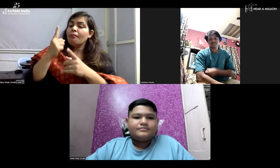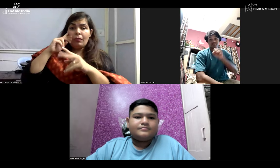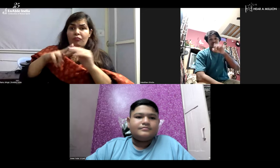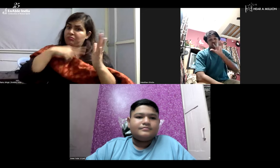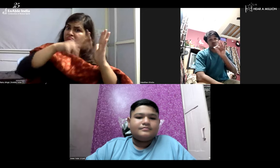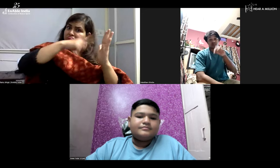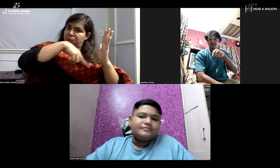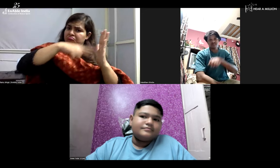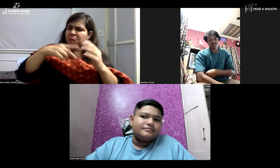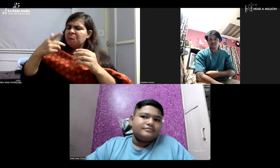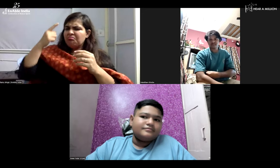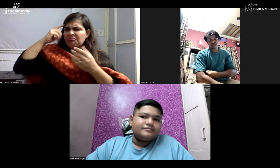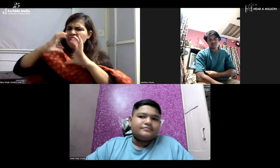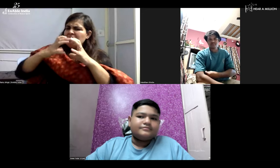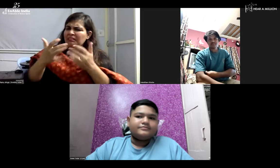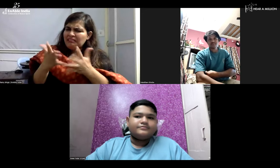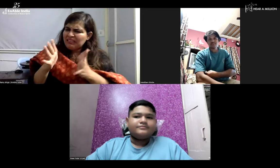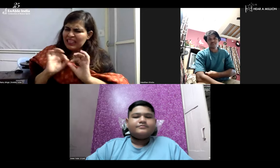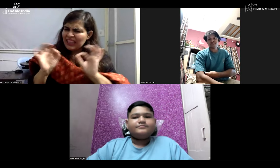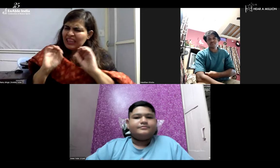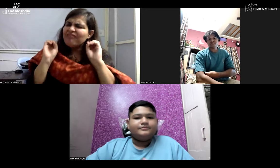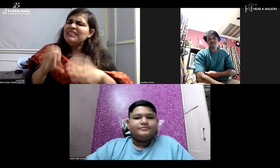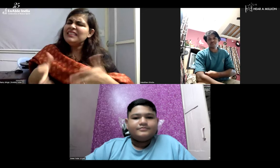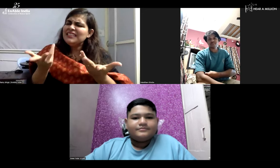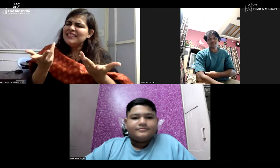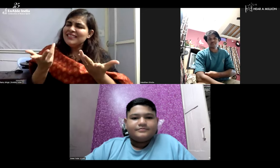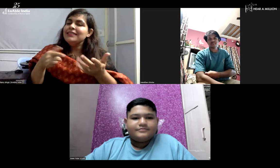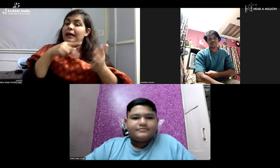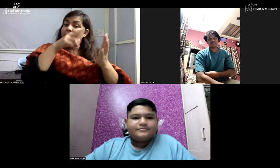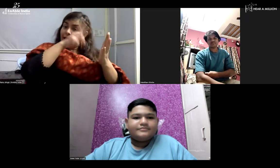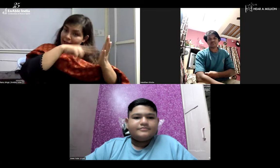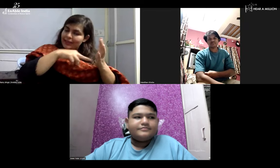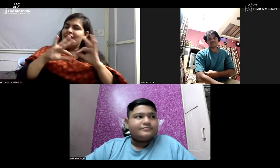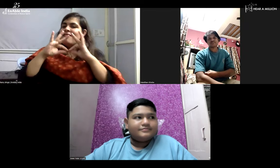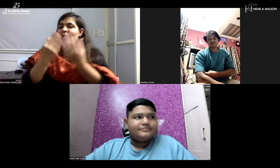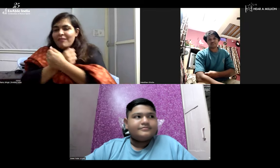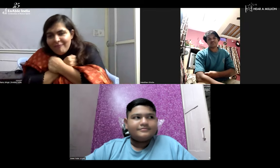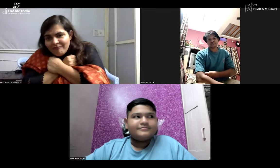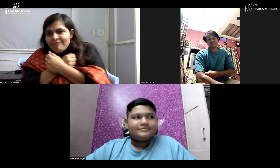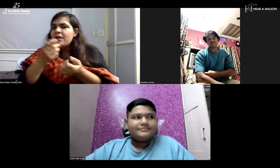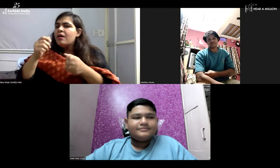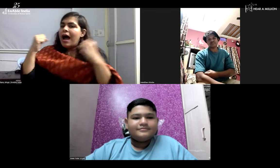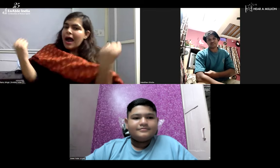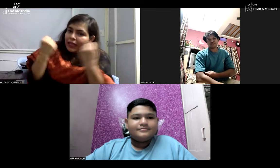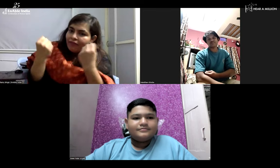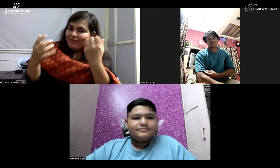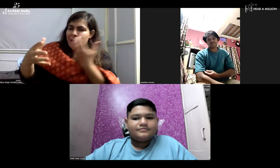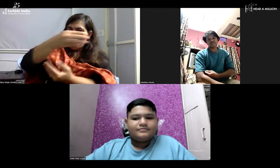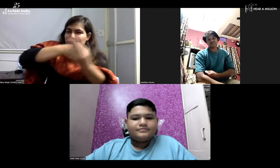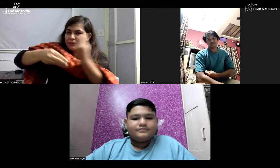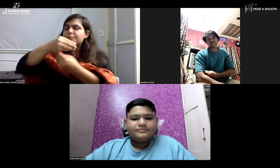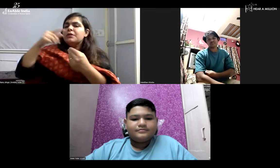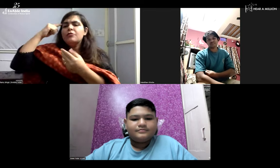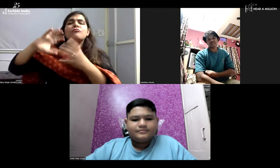So, what my experience has been like when I discuss with other deaf students, they say it's better go read and do not go on the same ways. But